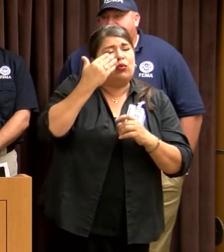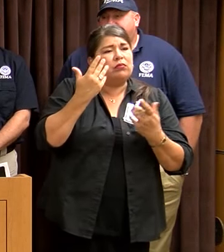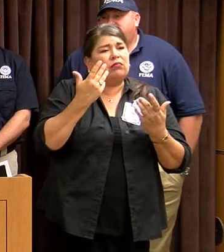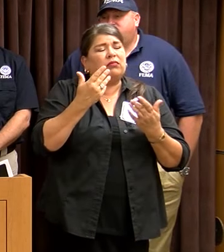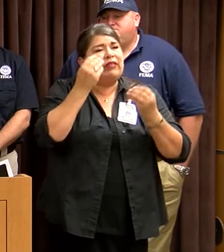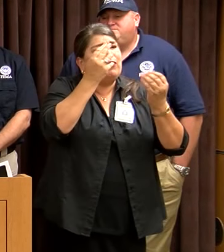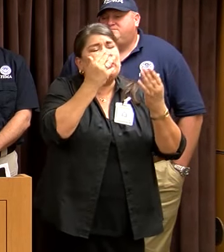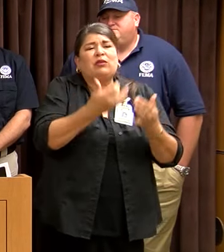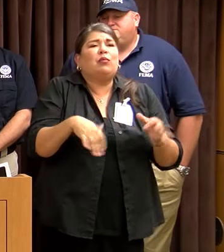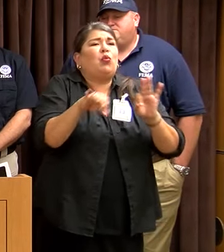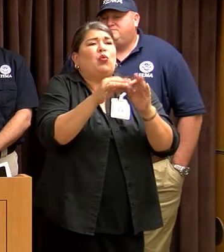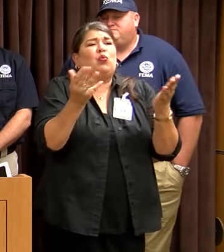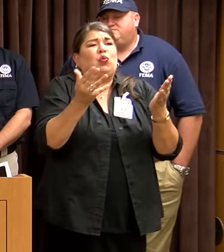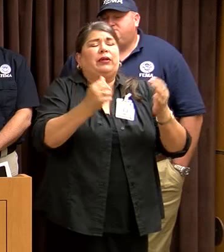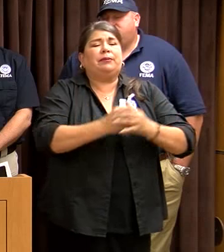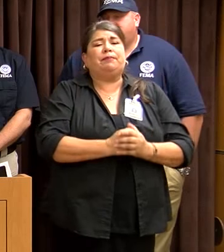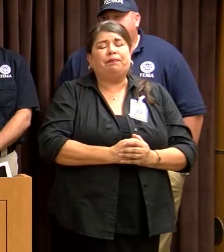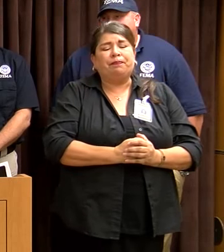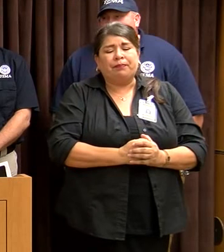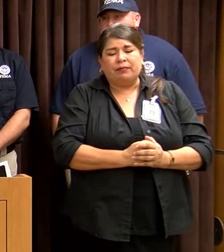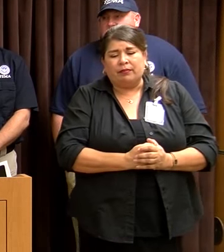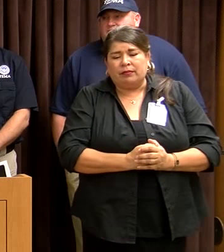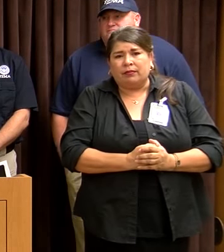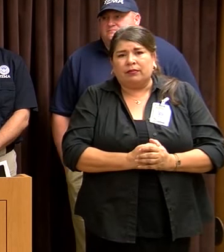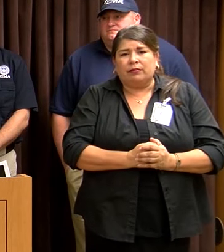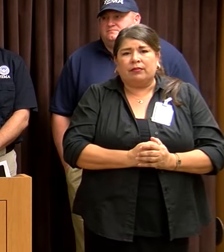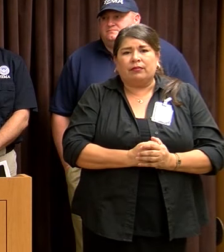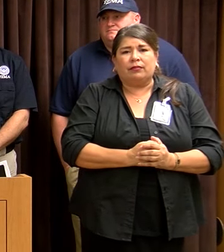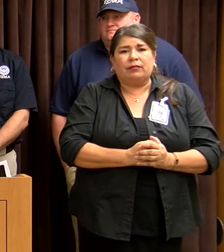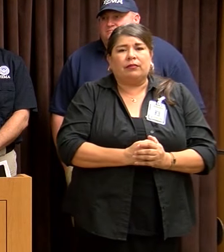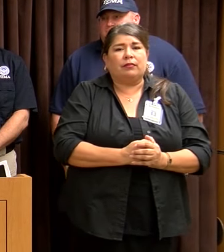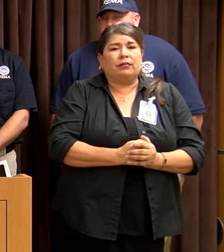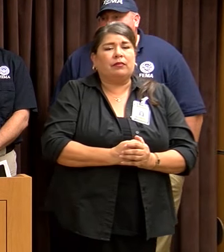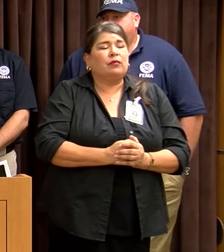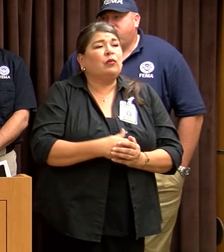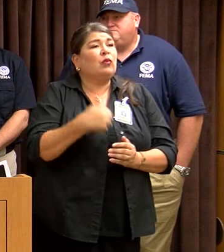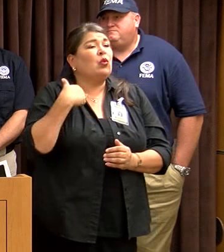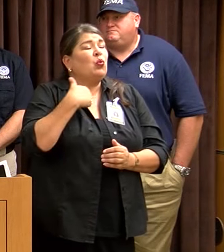Well, we have we've had an amazing outpour of